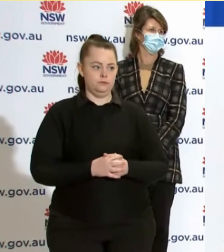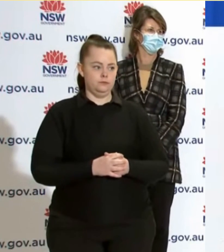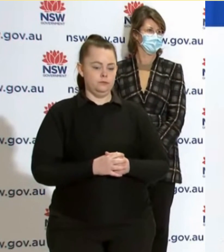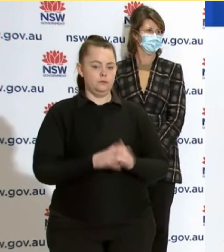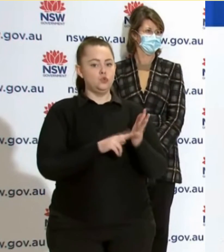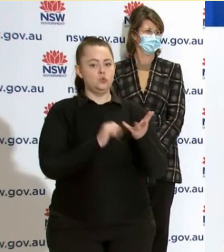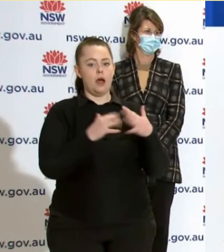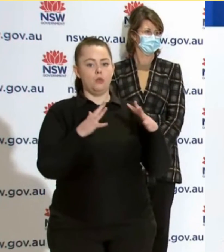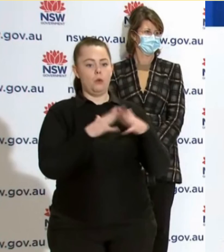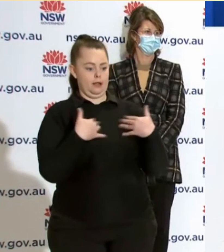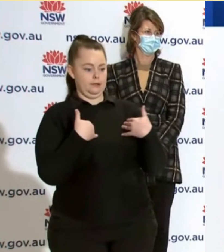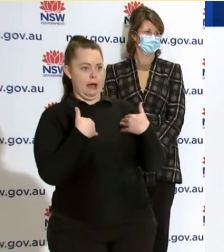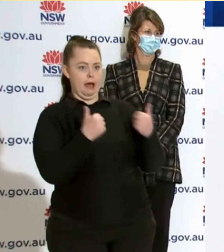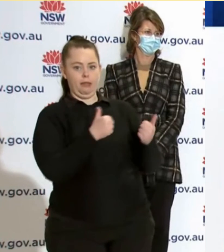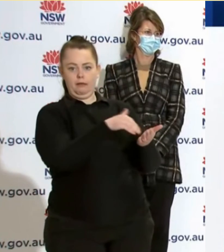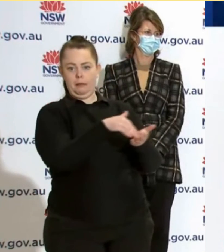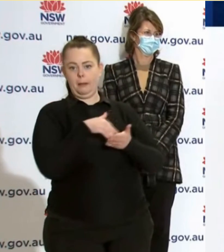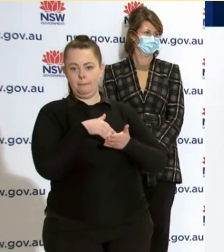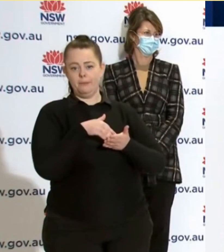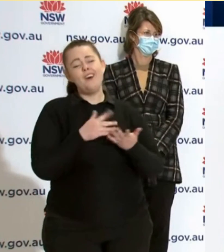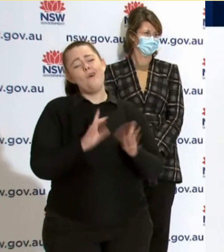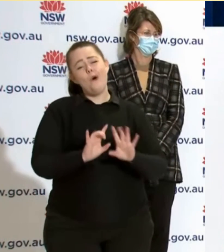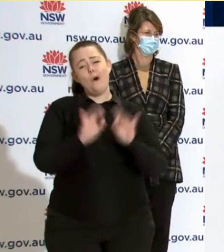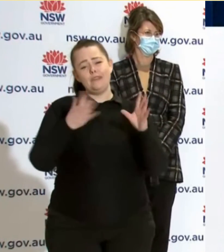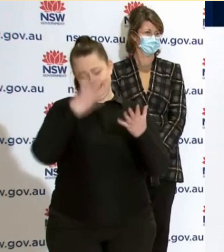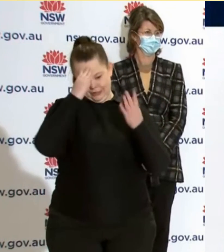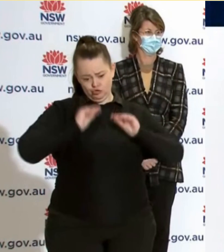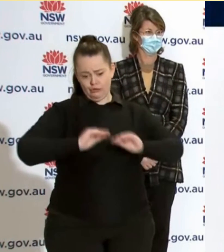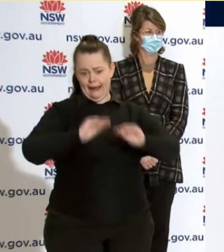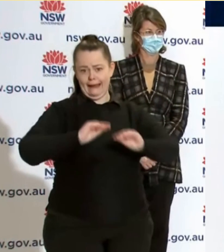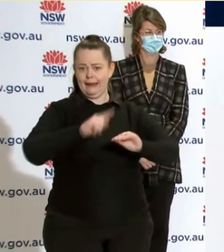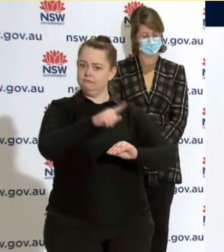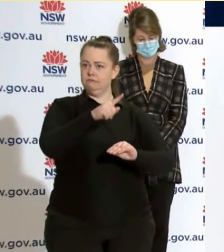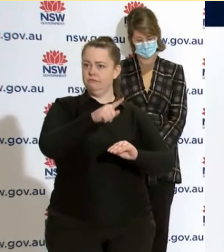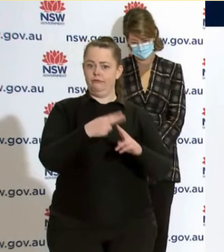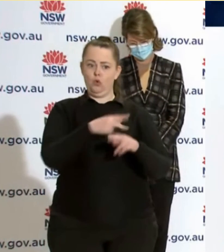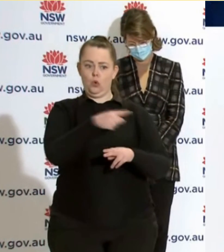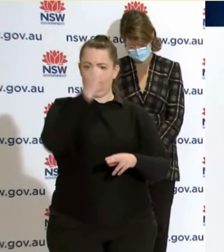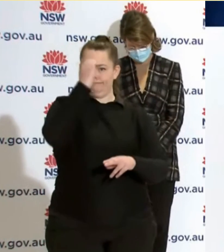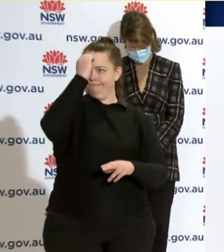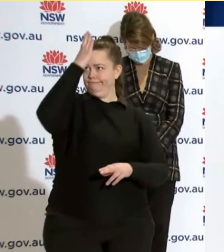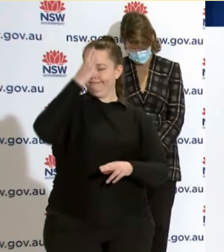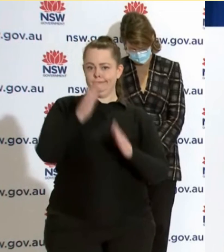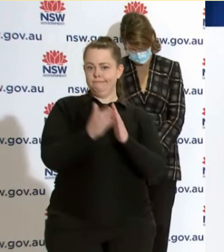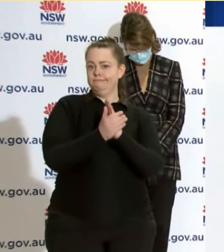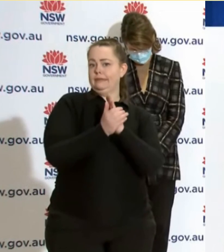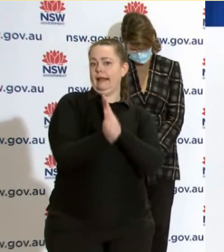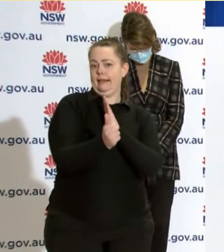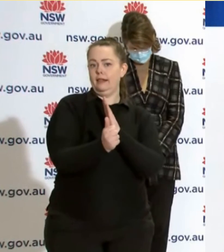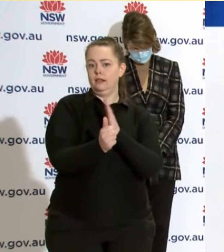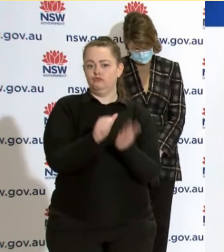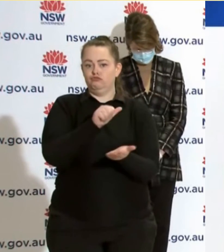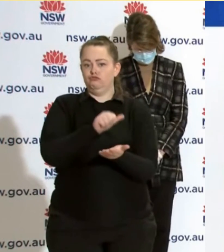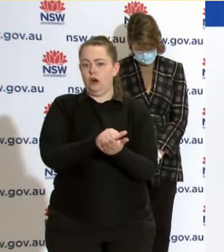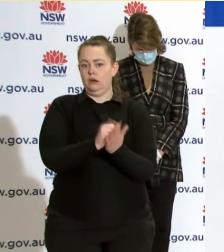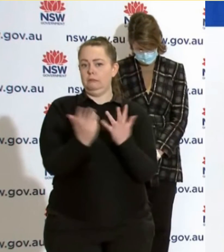them. Obviously, there is an issue that we have to train them to allow them to build up capacity, and certainly with the rising cases, but it